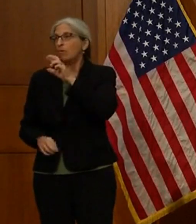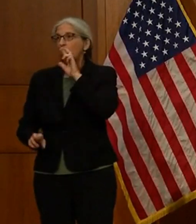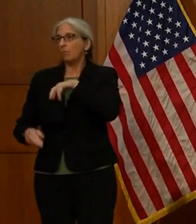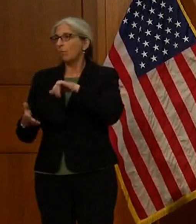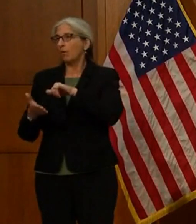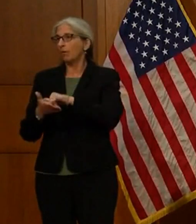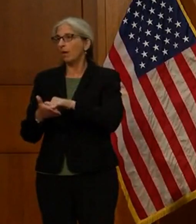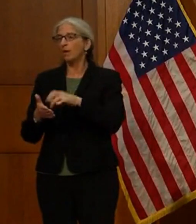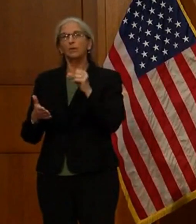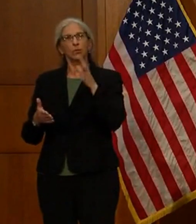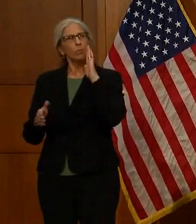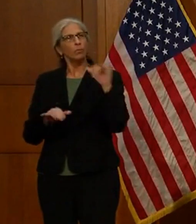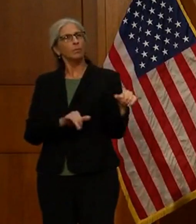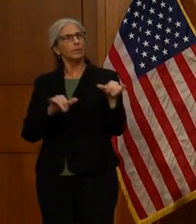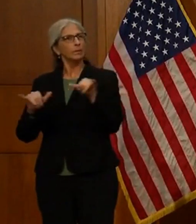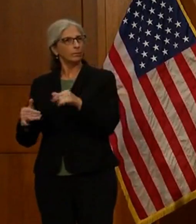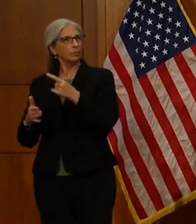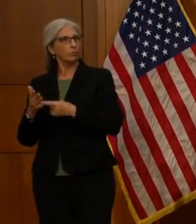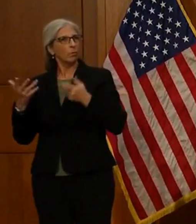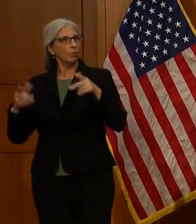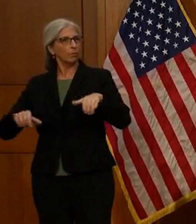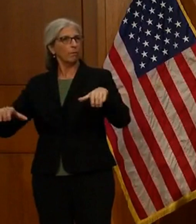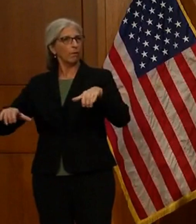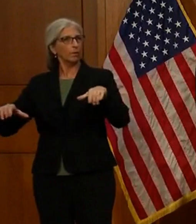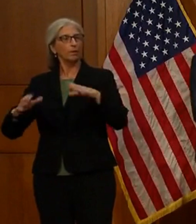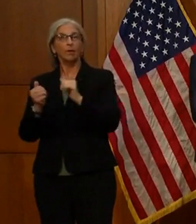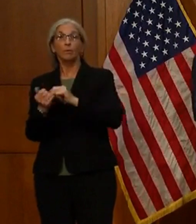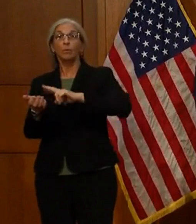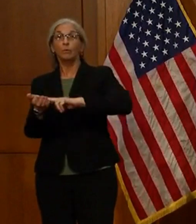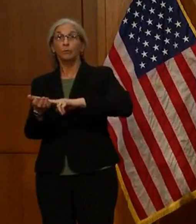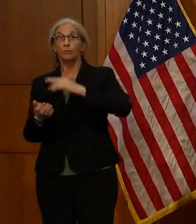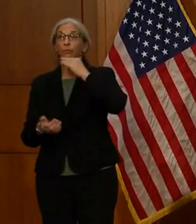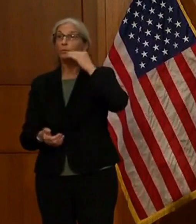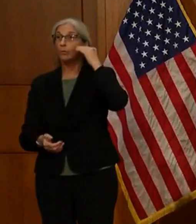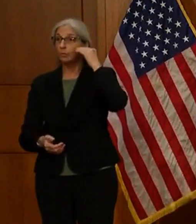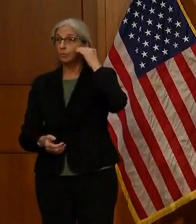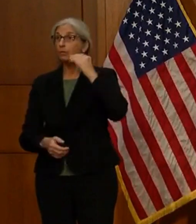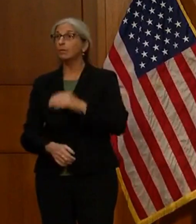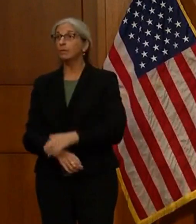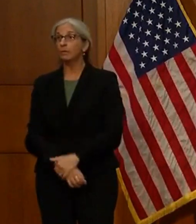so it'll be very similar to what we've already done with the nursing homes.